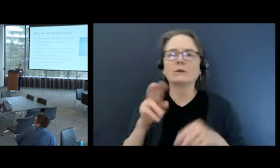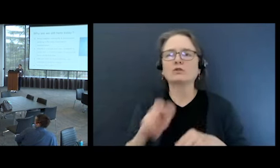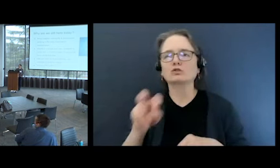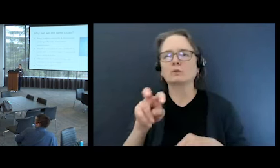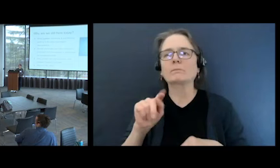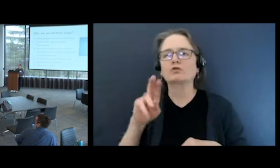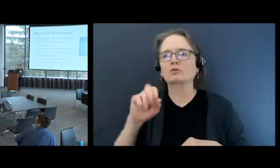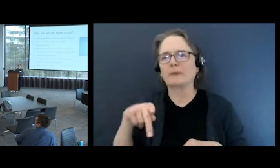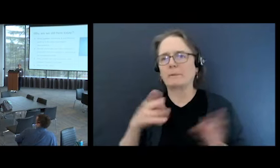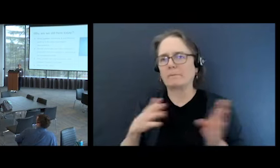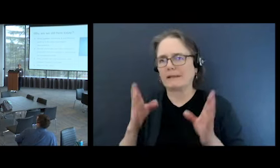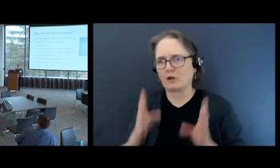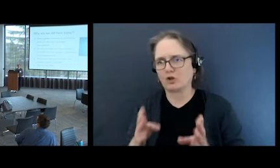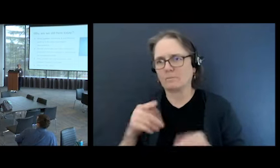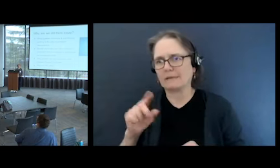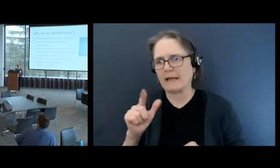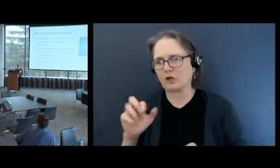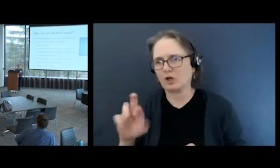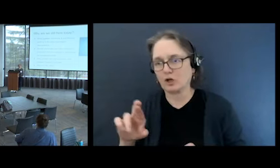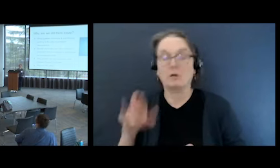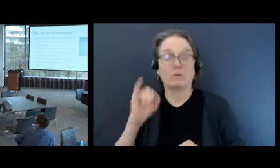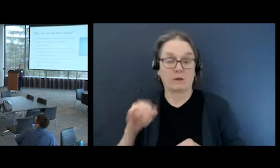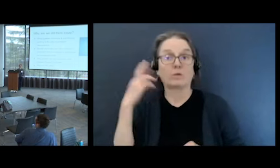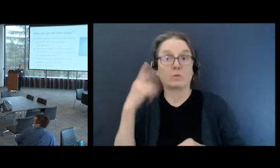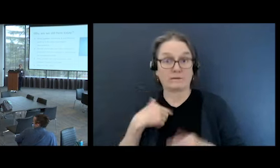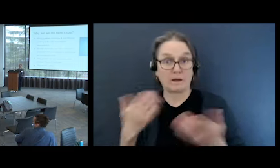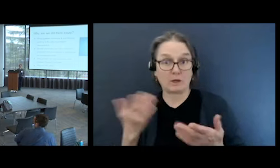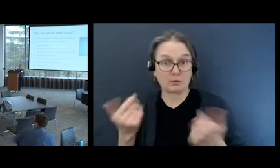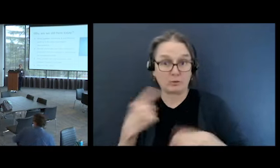that Open Trip Planner context and learn more about how other folks are using the data.